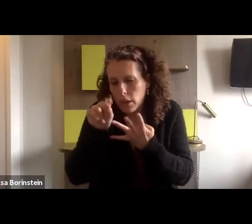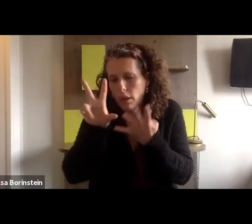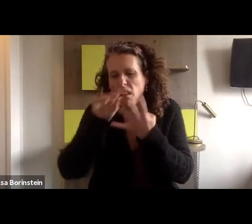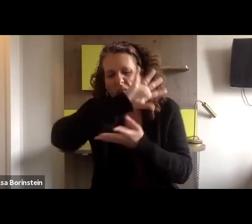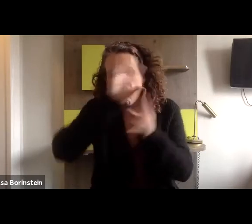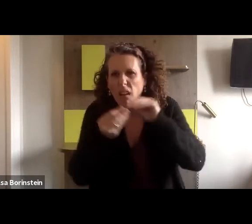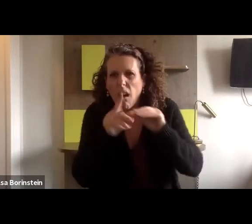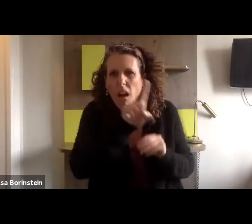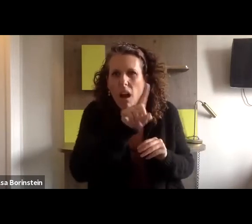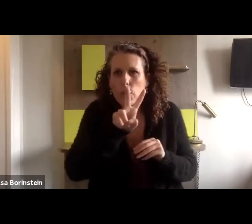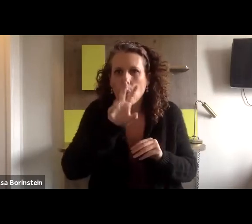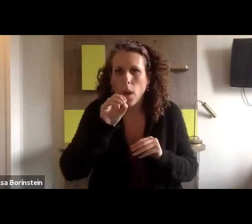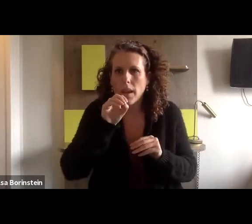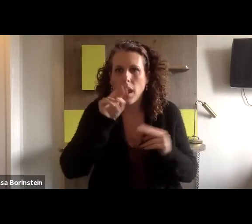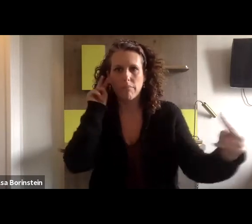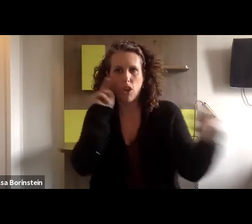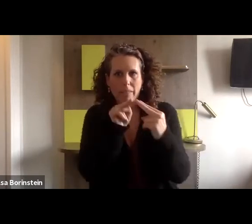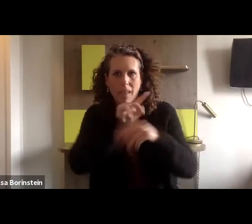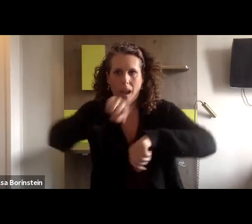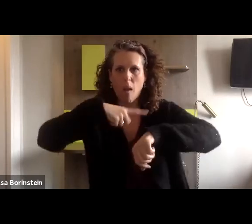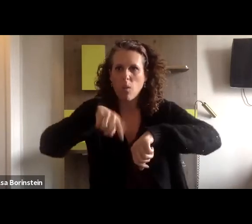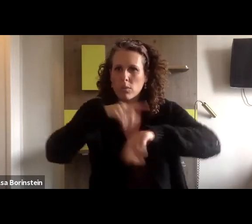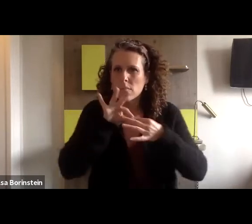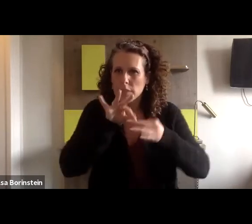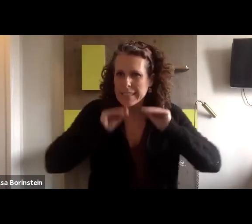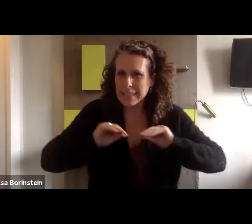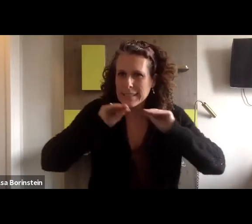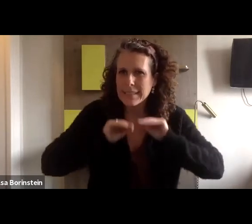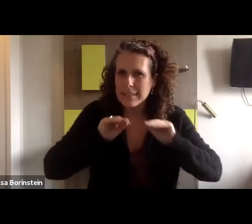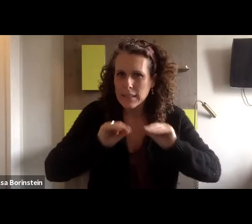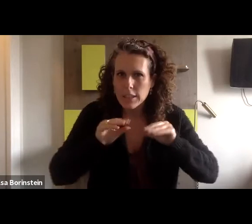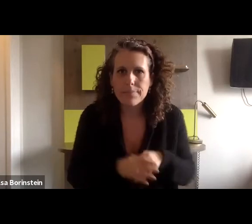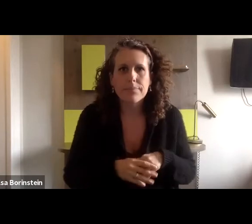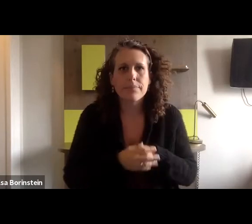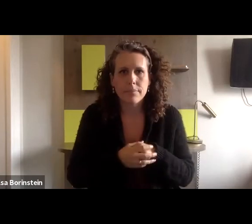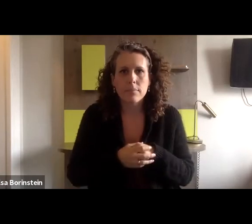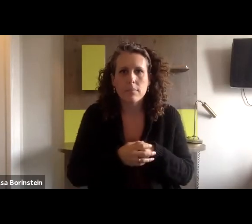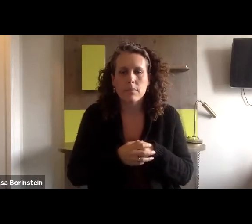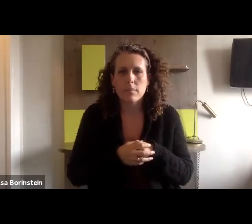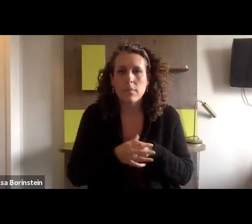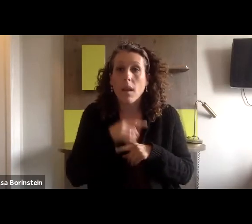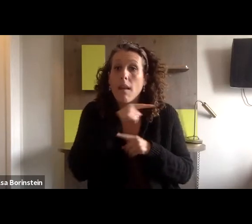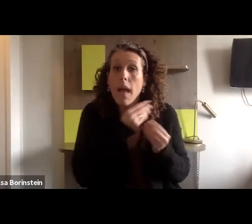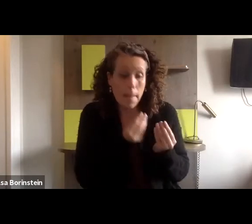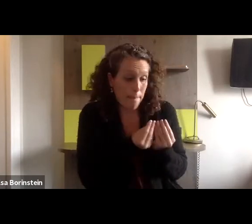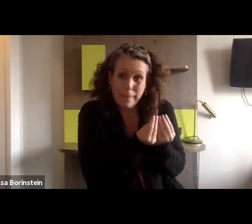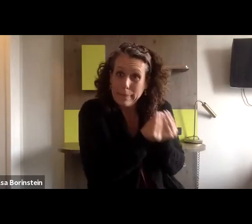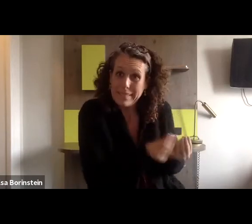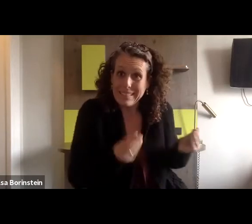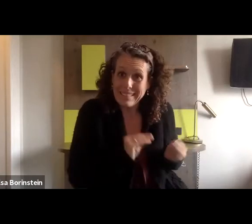hours for sign language classes. And the materials around it, so it's in total, it's